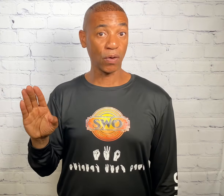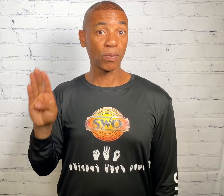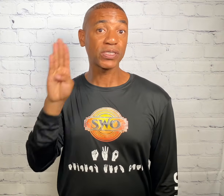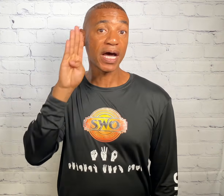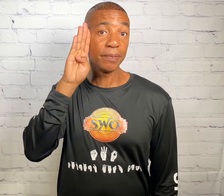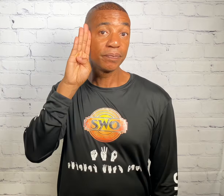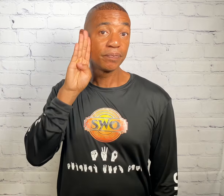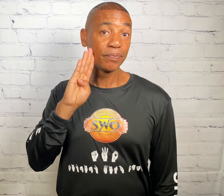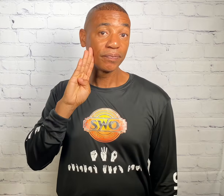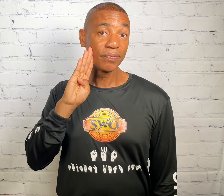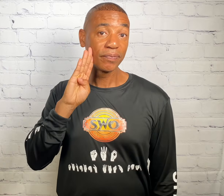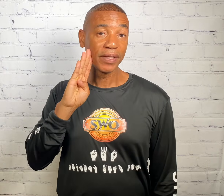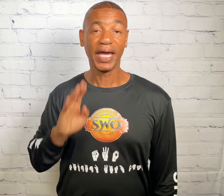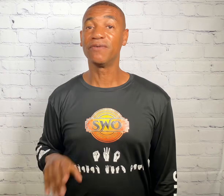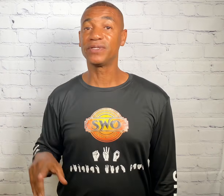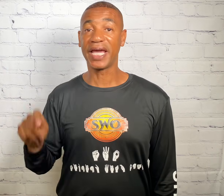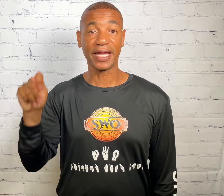brown one more time. And for tan,